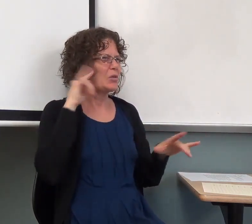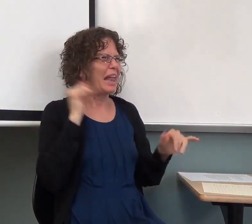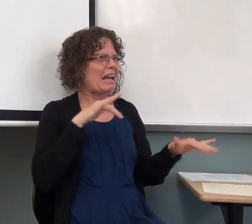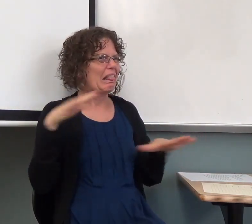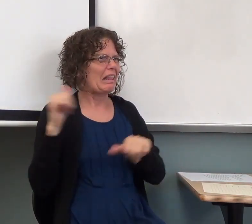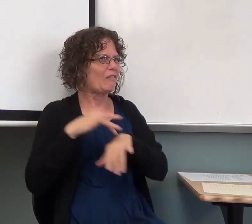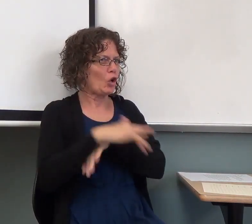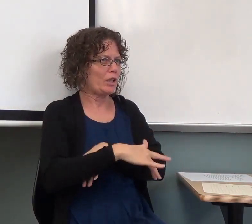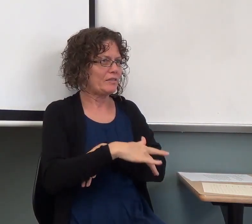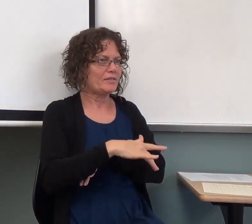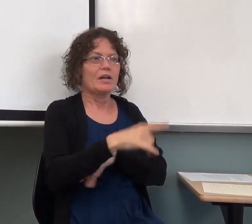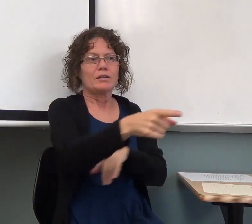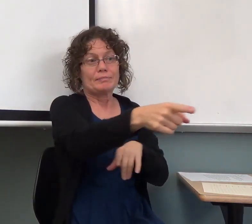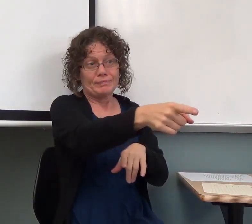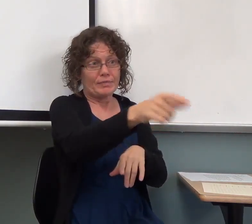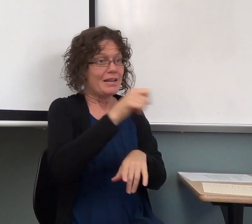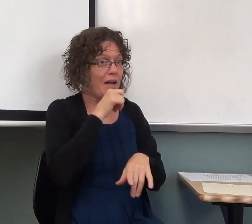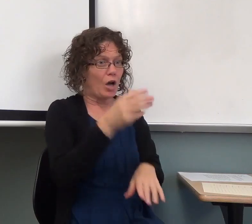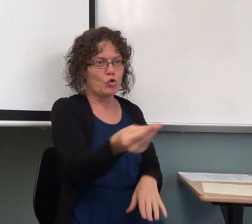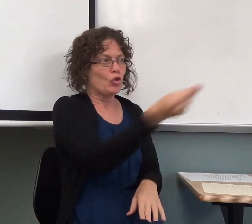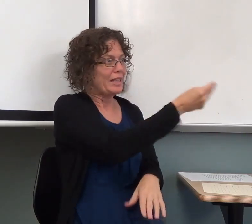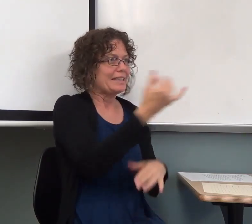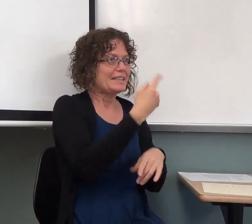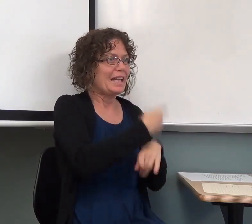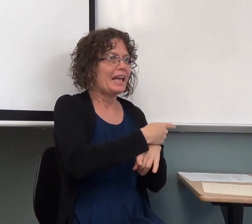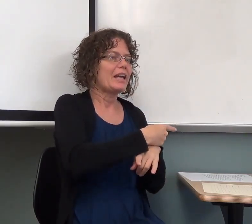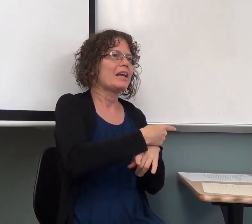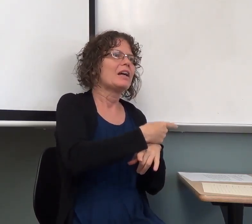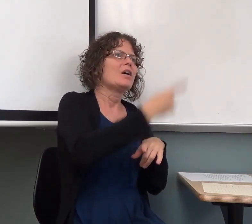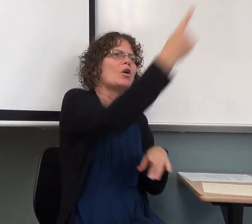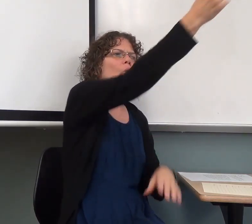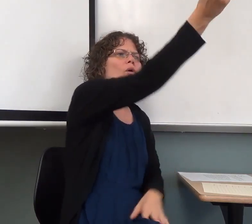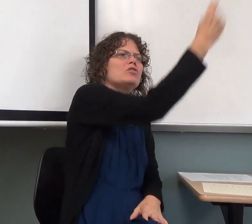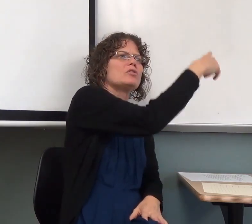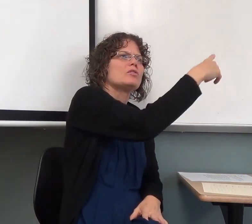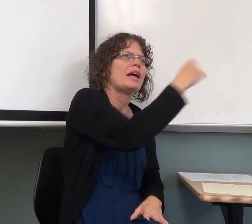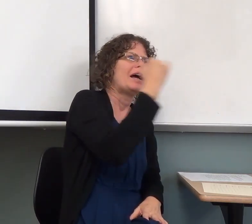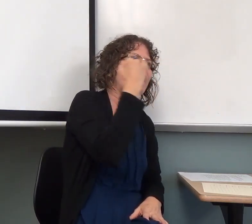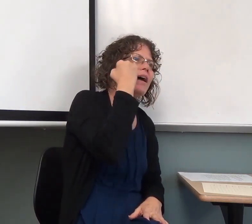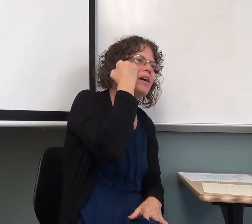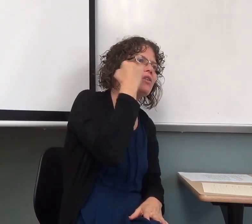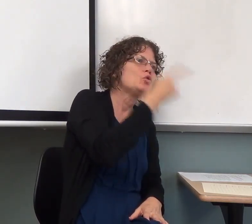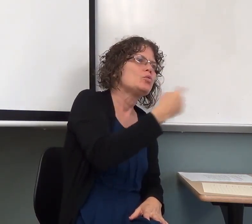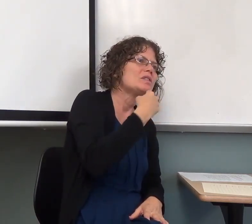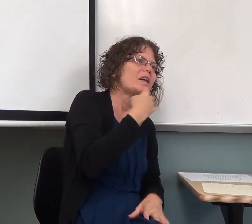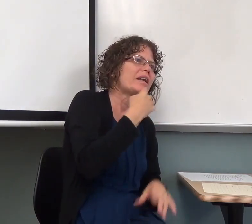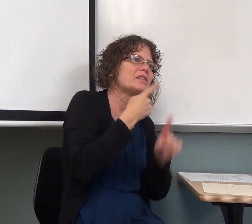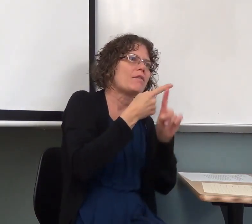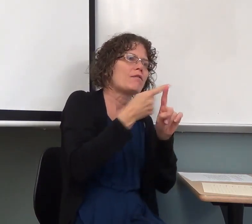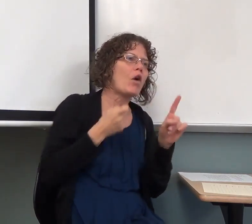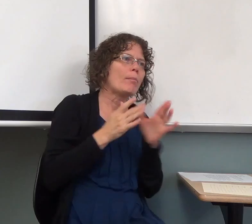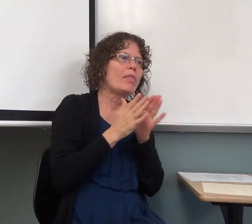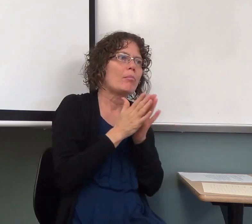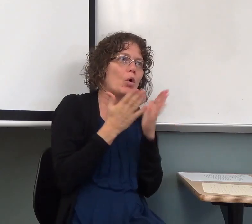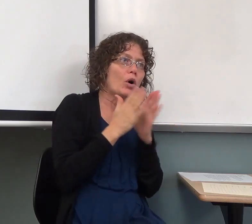turning these in today. You're holding on to them. I know, I'm just, if it's from, you said you got it from the book, right? If you have it in the book,